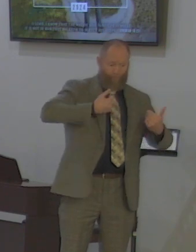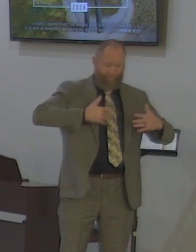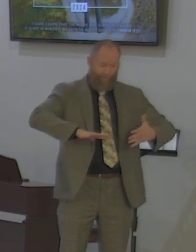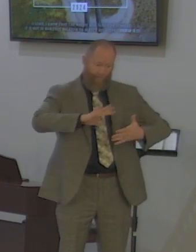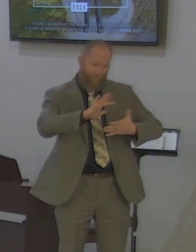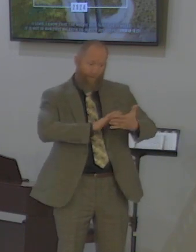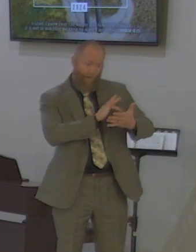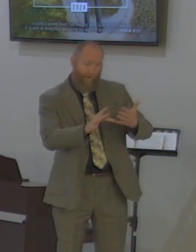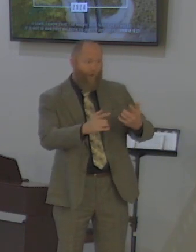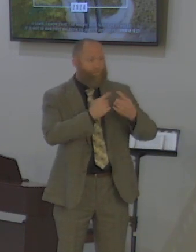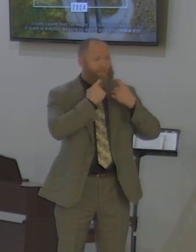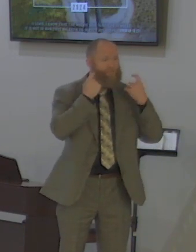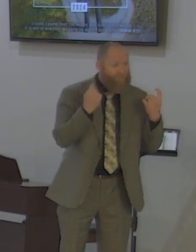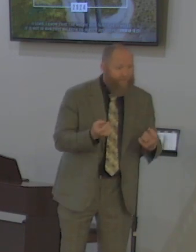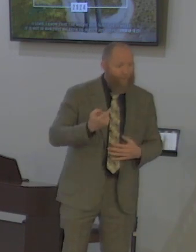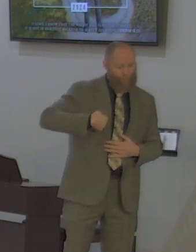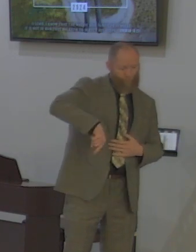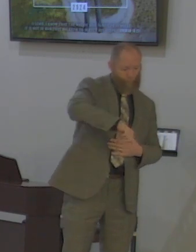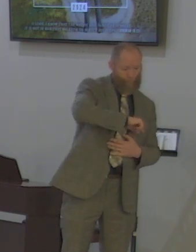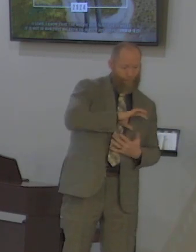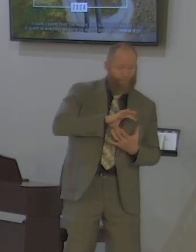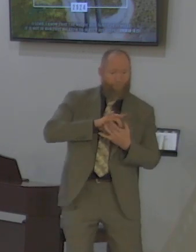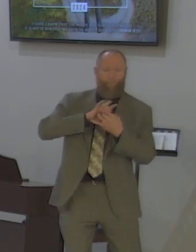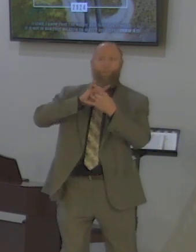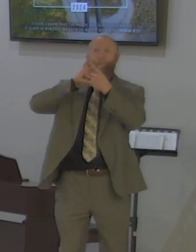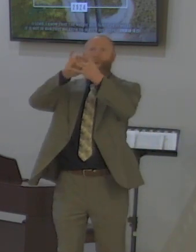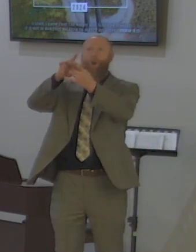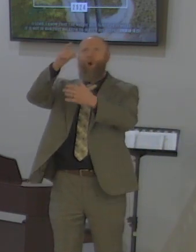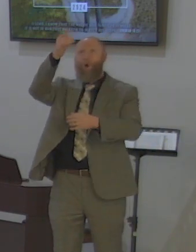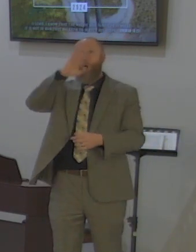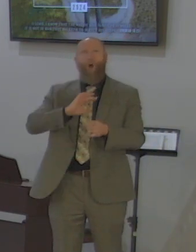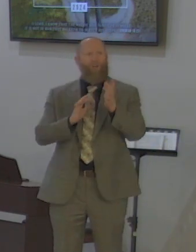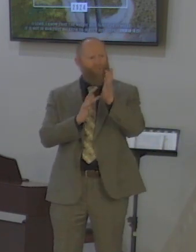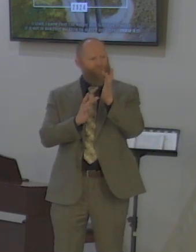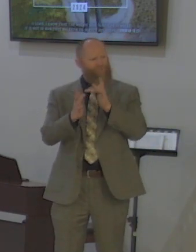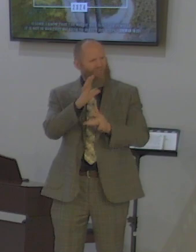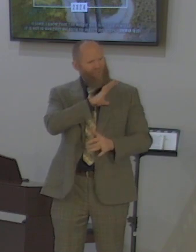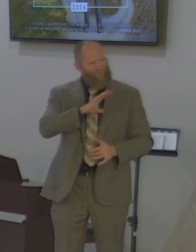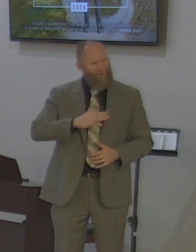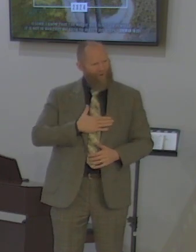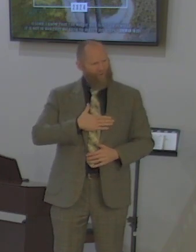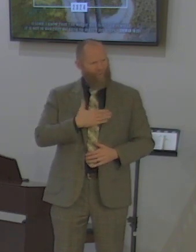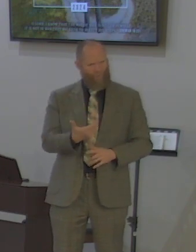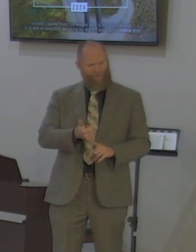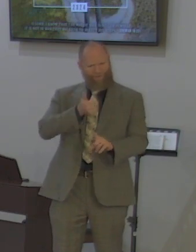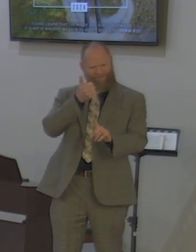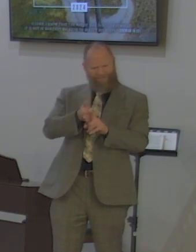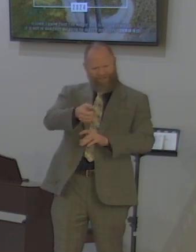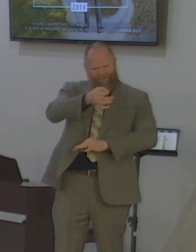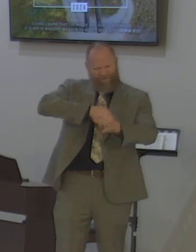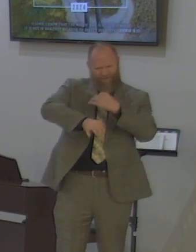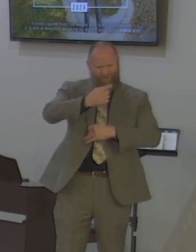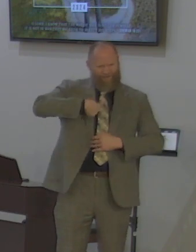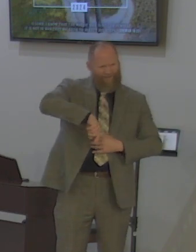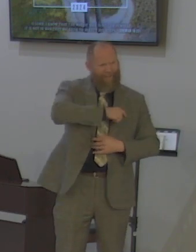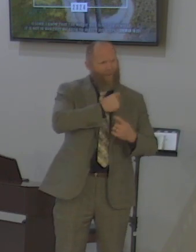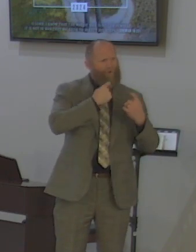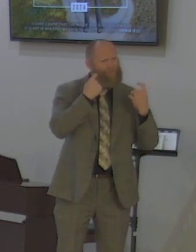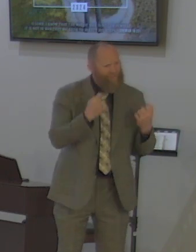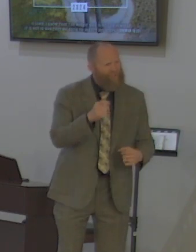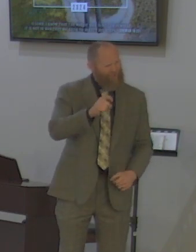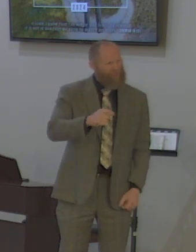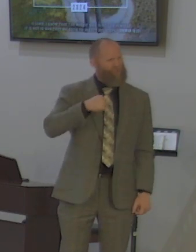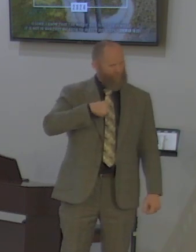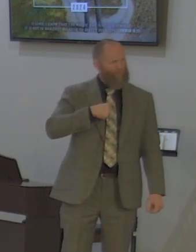manifest in the flesh, who became sin for us, who knew no sin, that we might be made the righteousness of God in him? I mean, I'm just kind